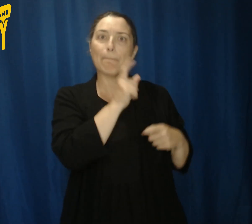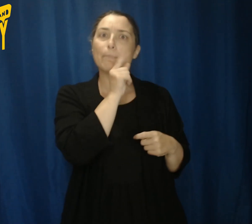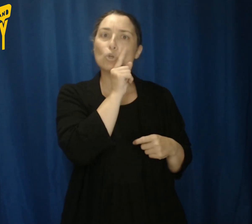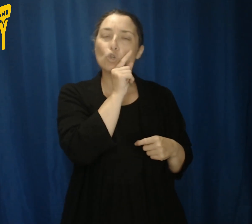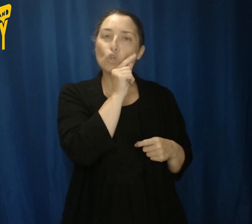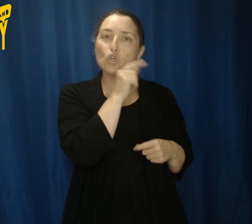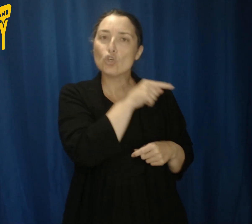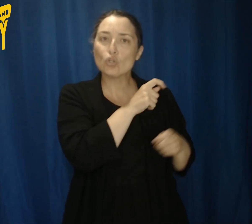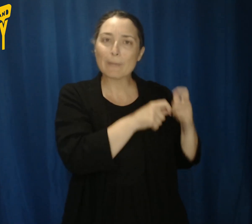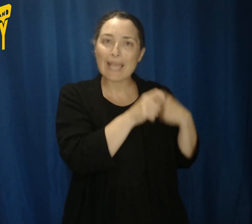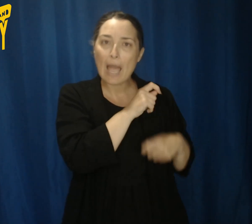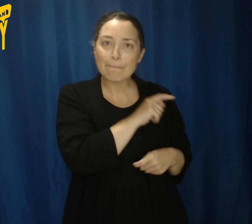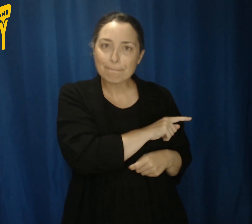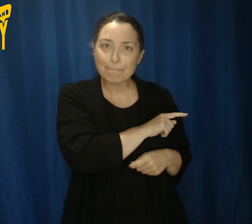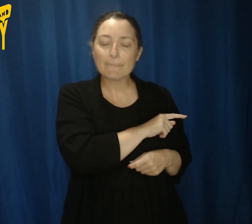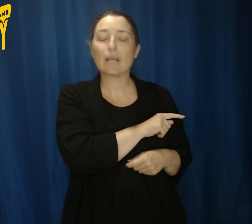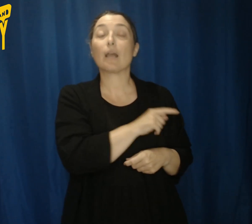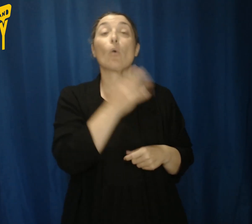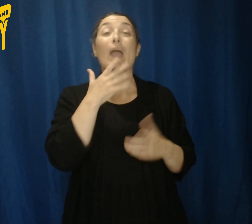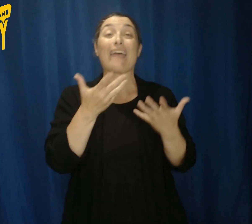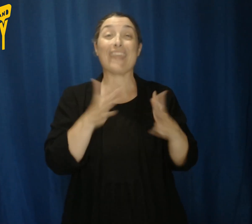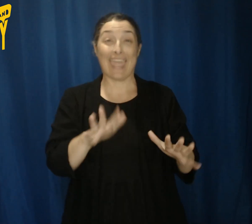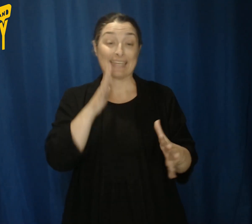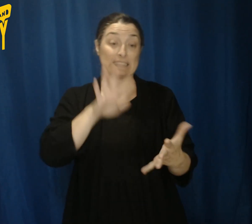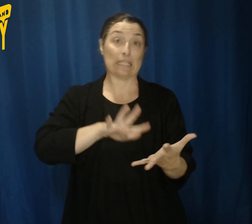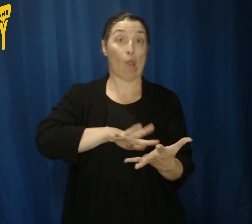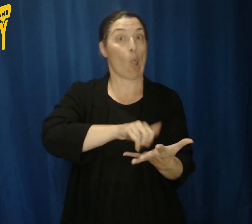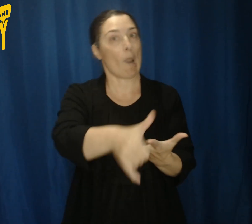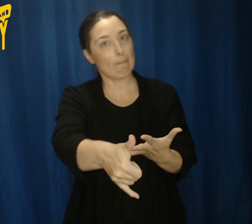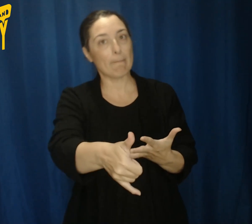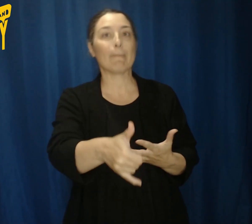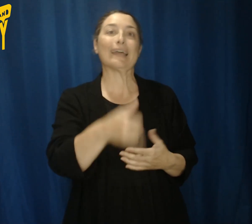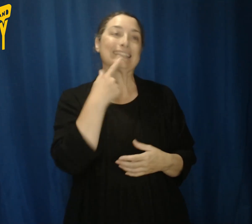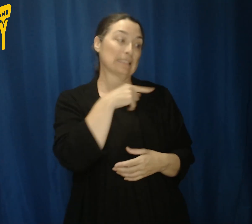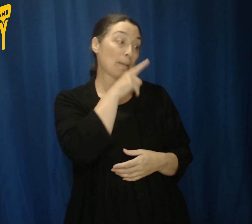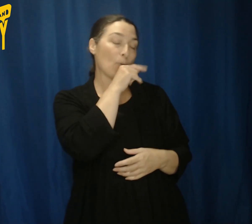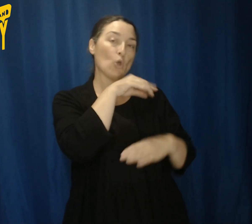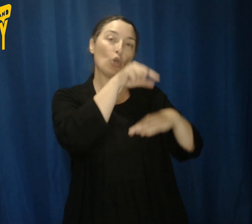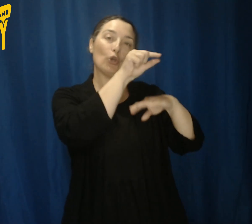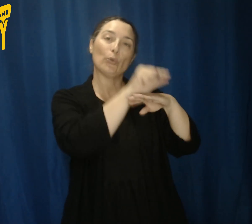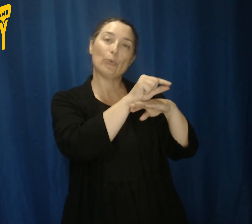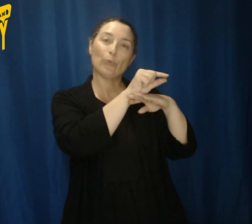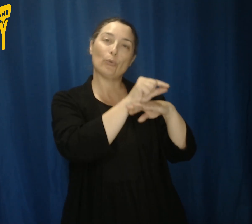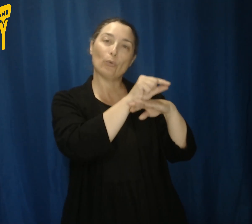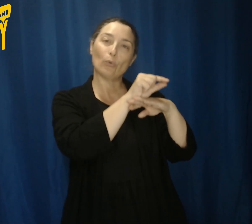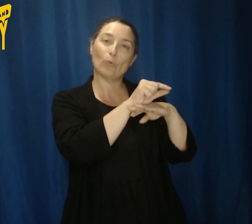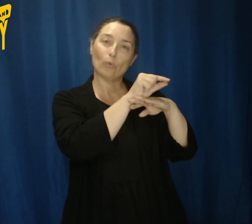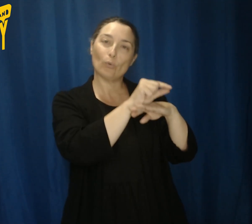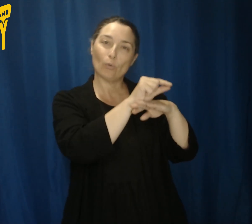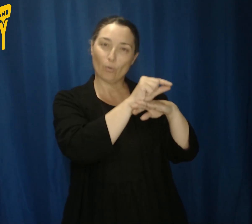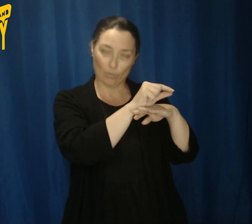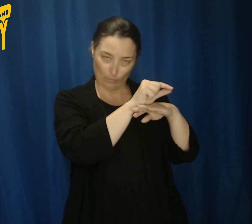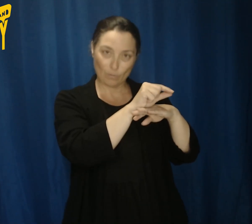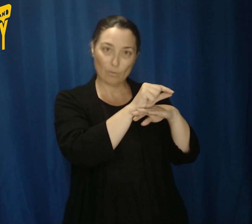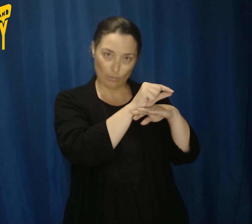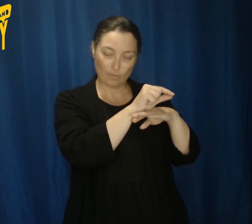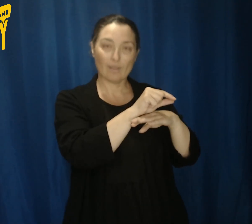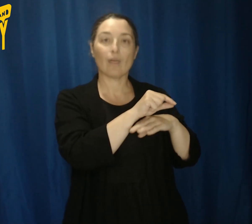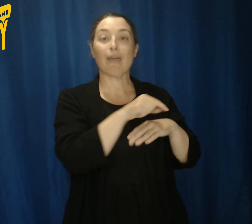we see the wreckage, the other character is this bird sitting on top of this nest doing something else as this one goes off to the funeral.